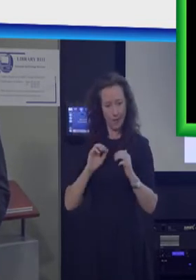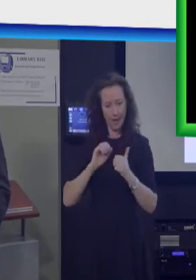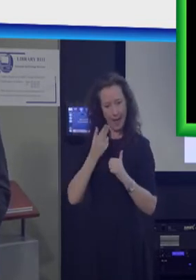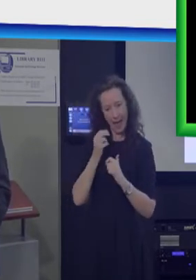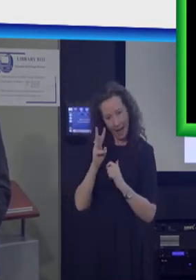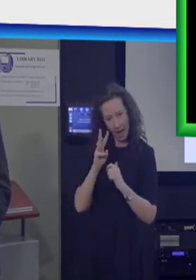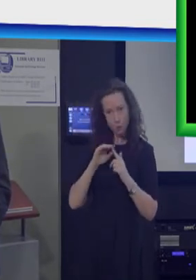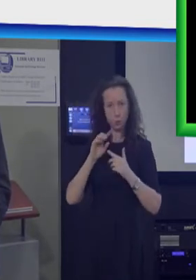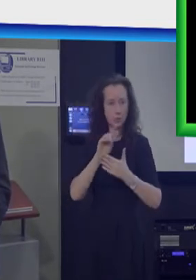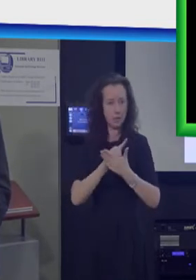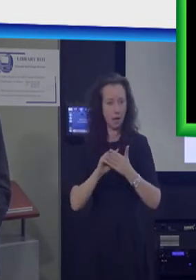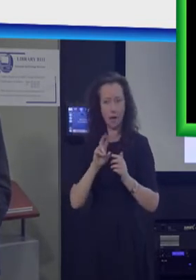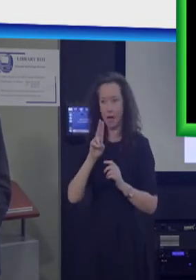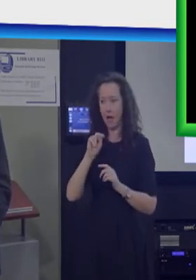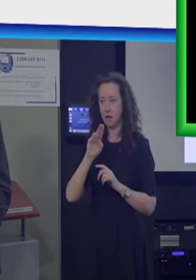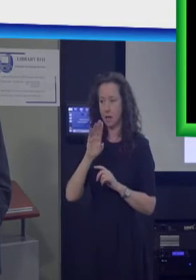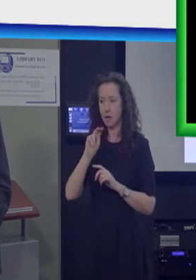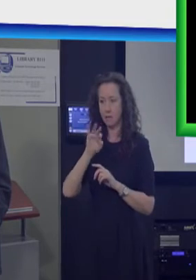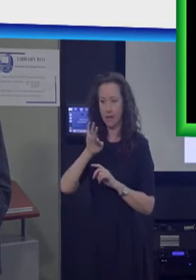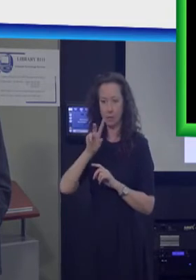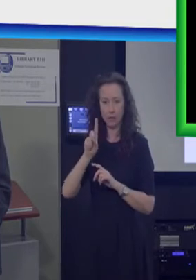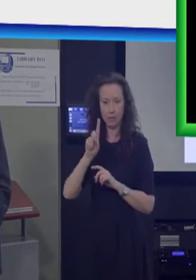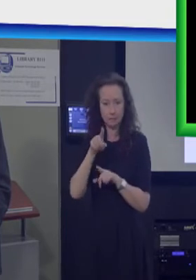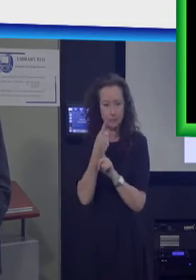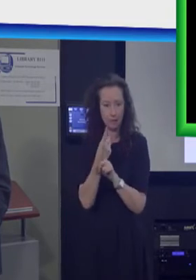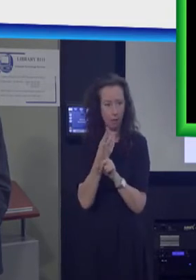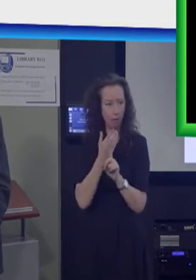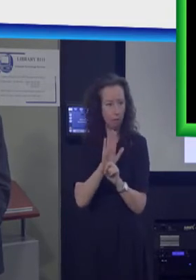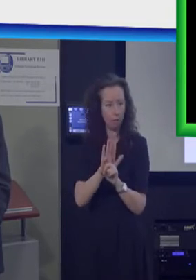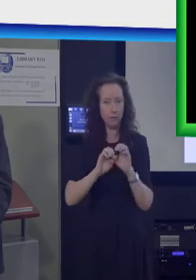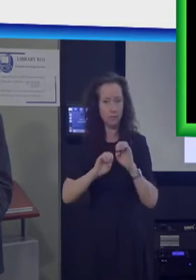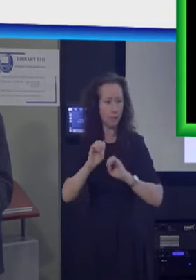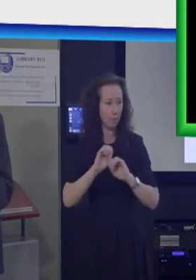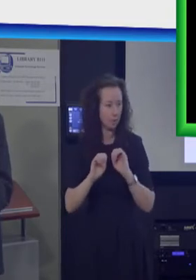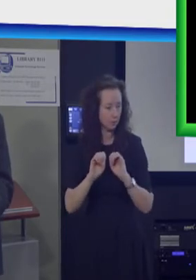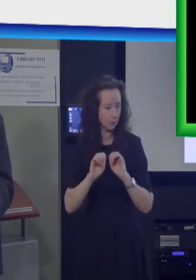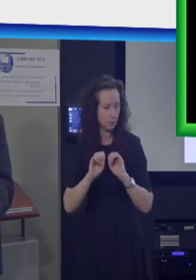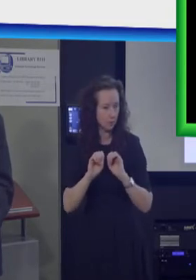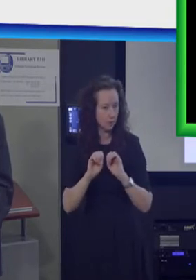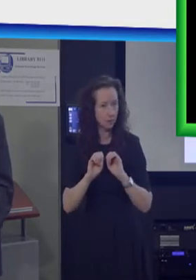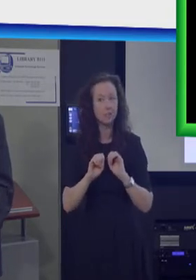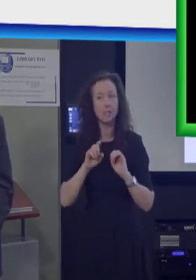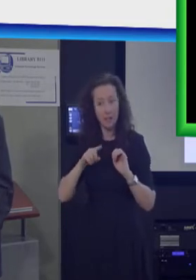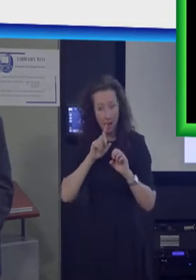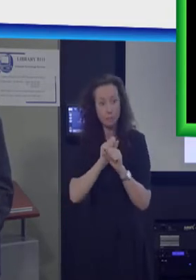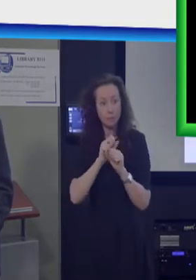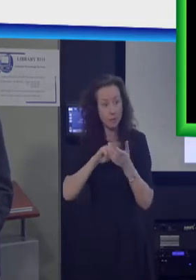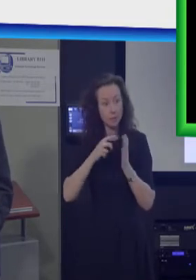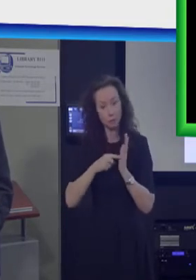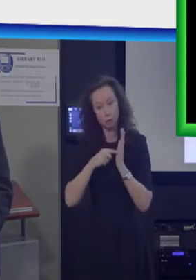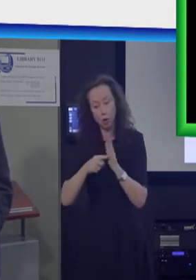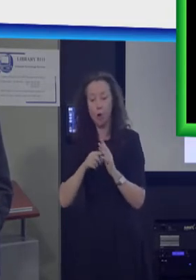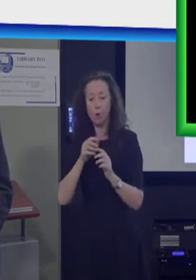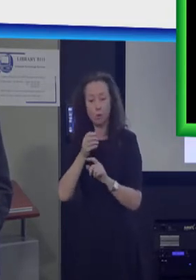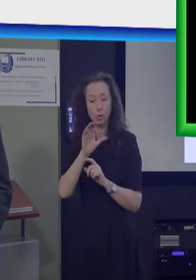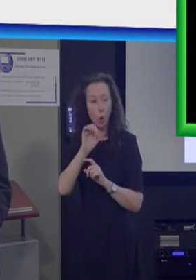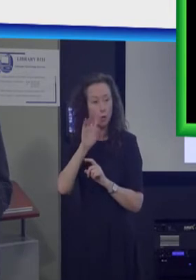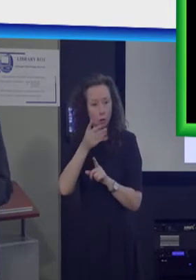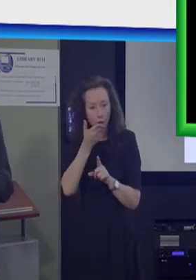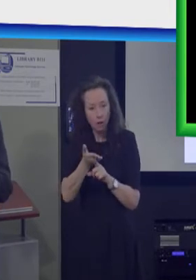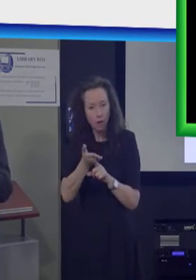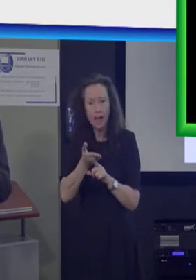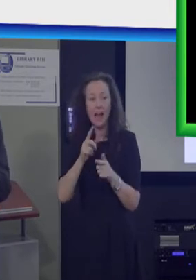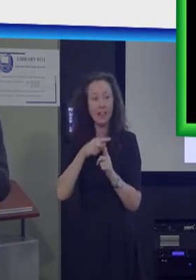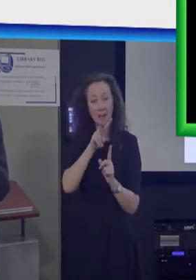an unconfounded, simple experiment that will reveal causal factors in any domain. And the